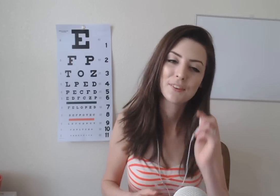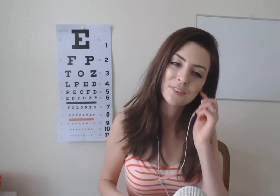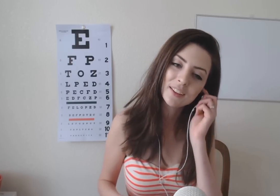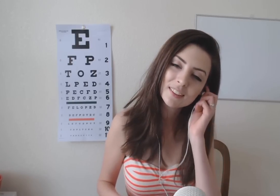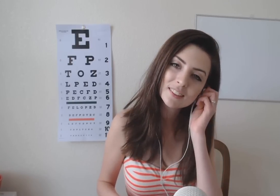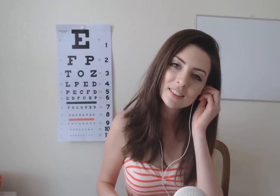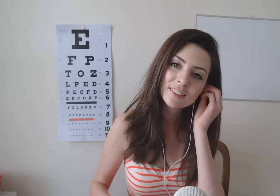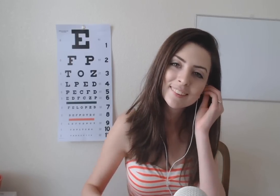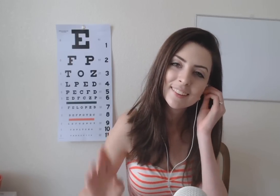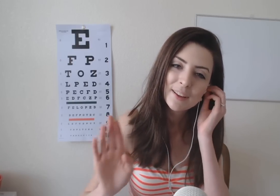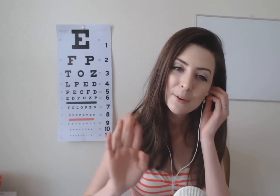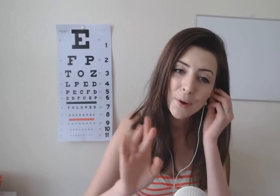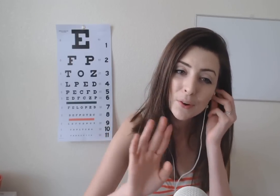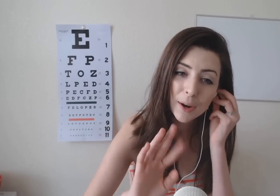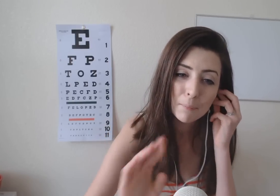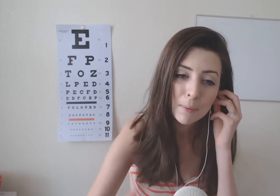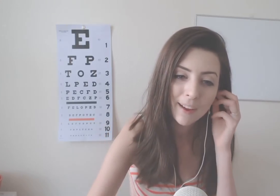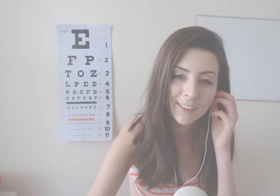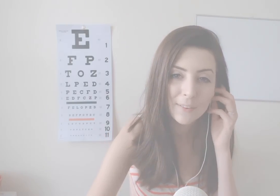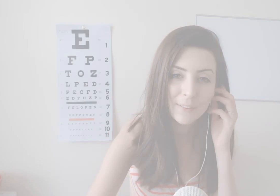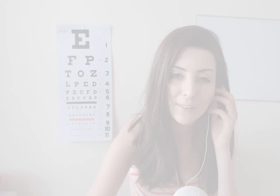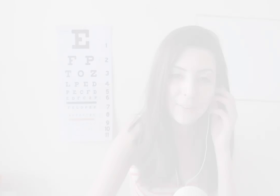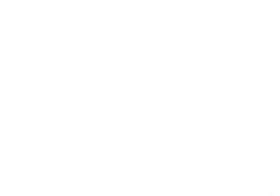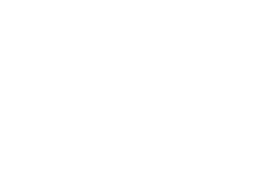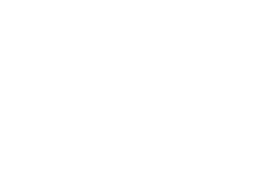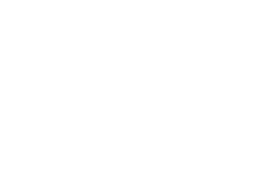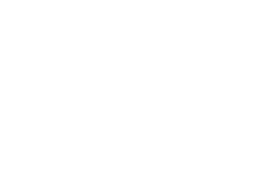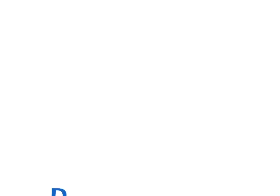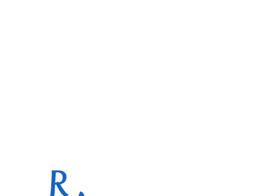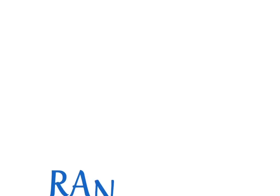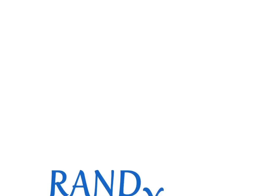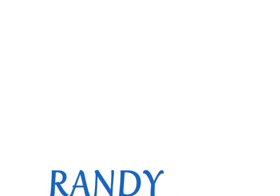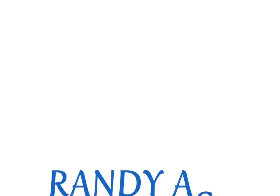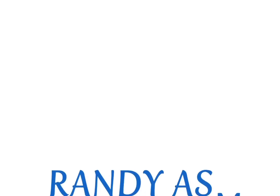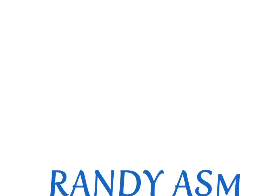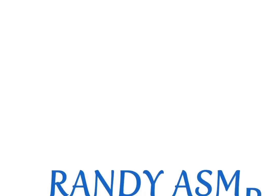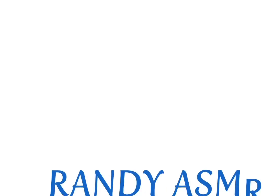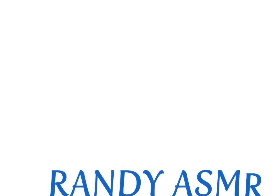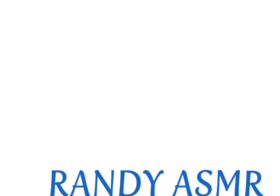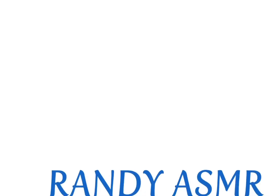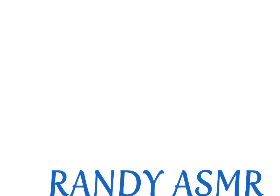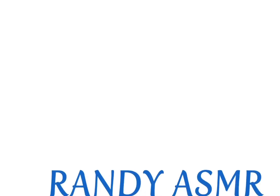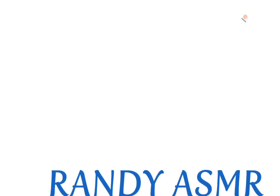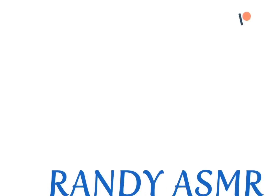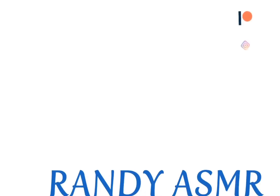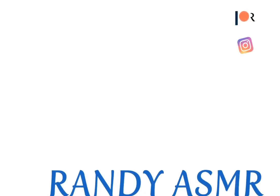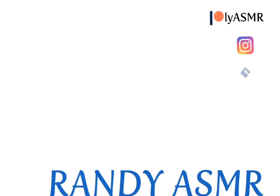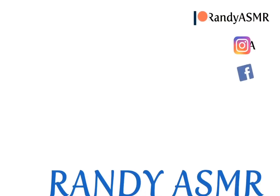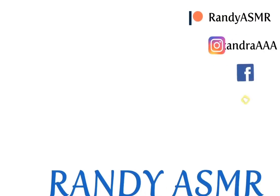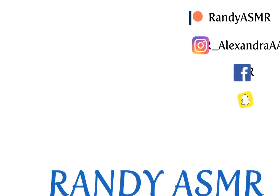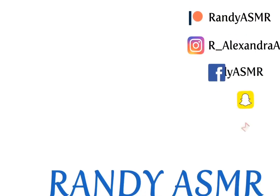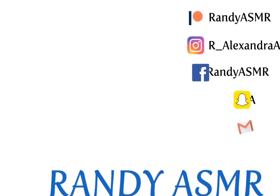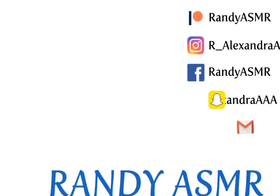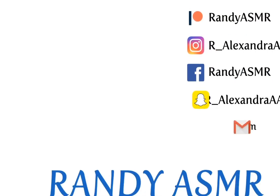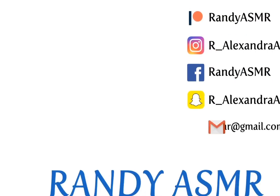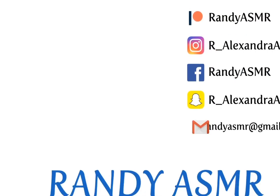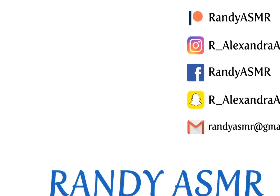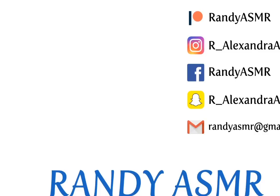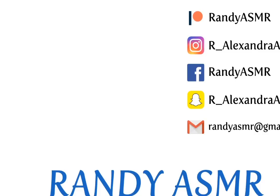Perfect. All right, bye-bye. Hey guys, I hope you enjoyed this video. Press subscribe so you can see my videos